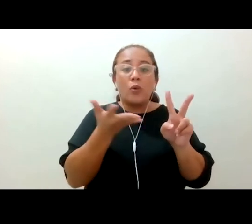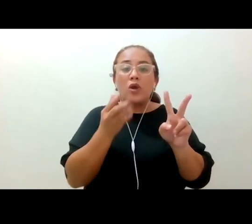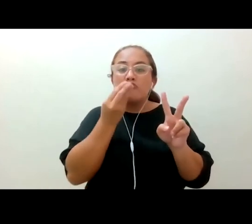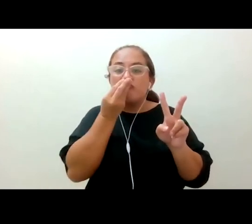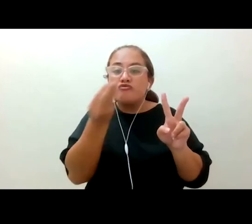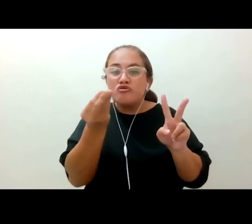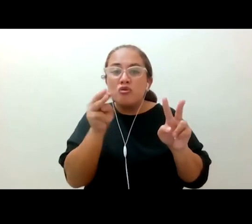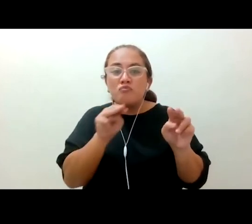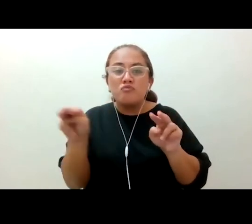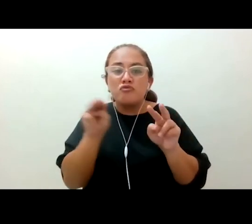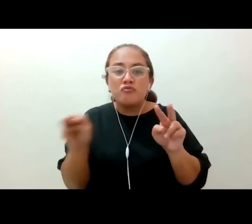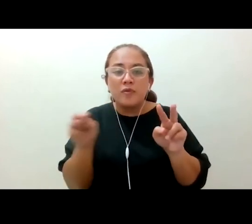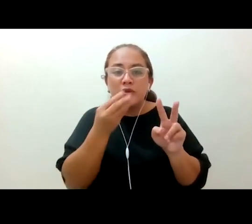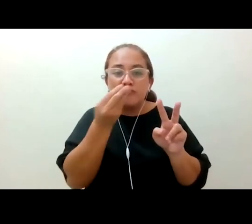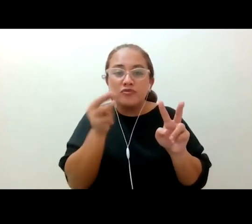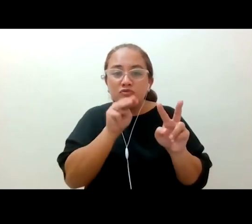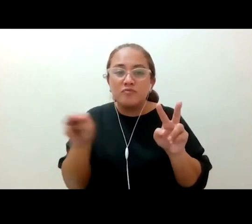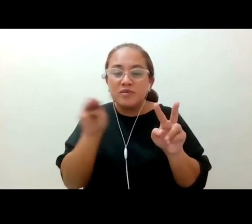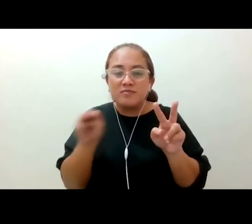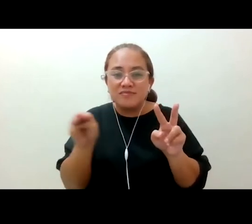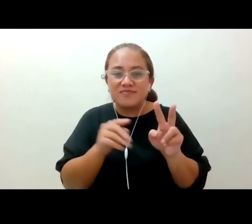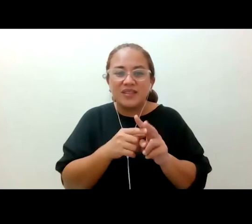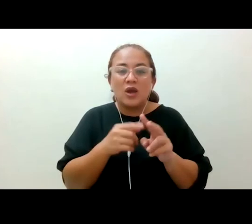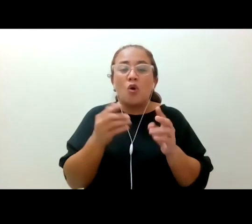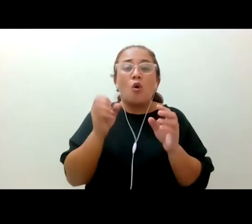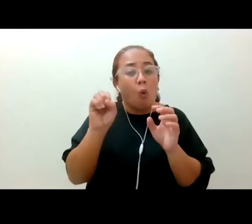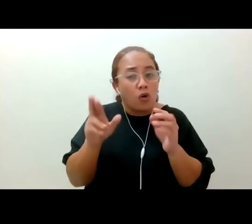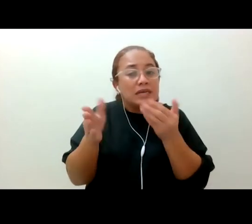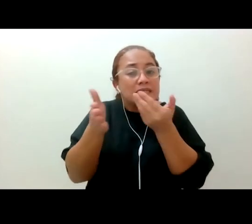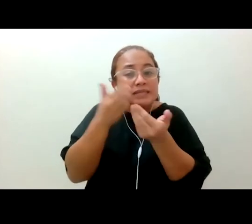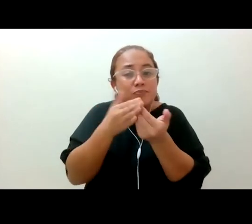which one has the least number of movements or the simplest movements?